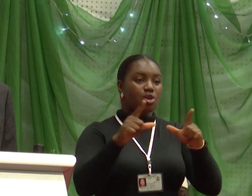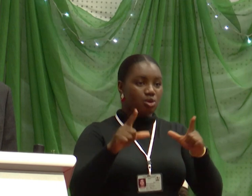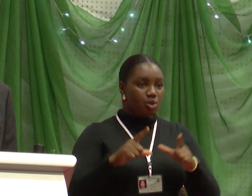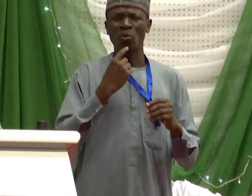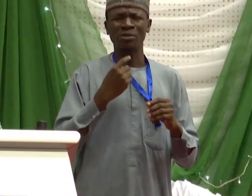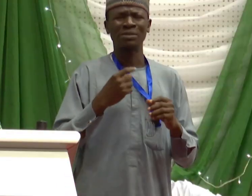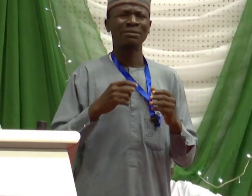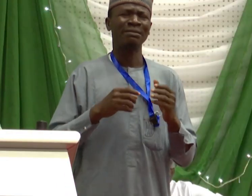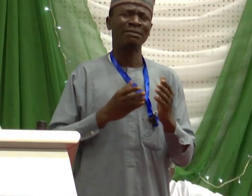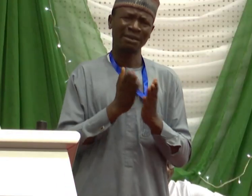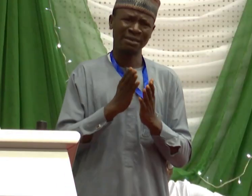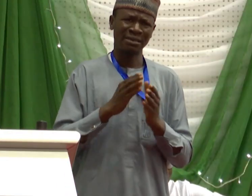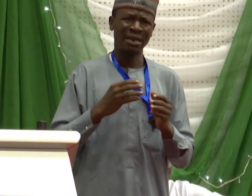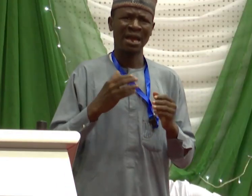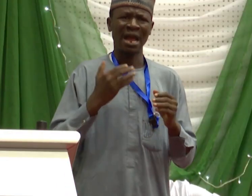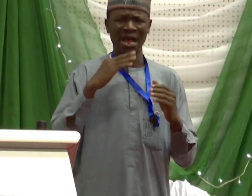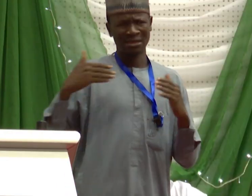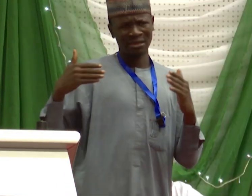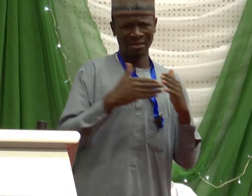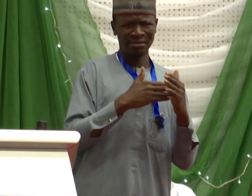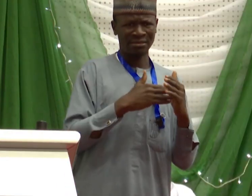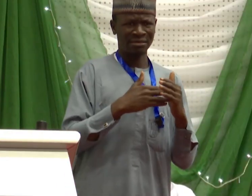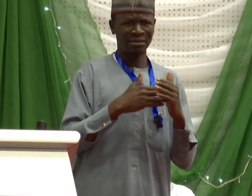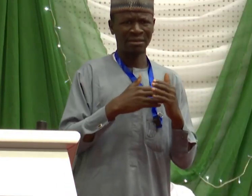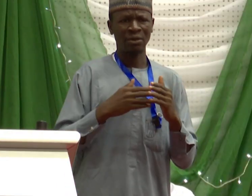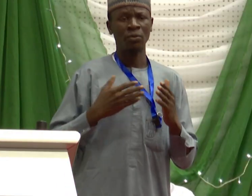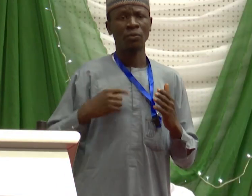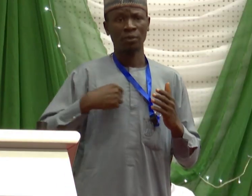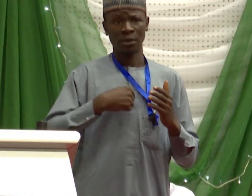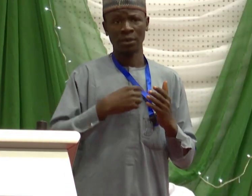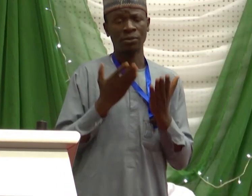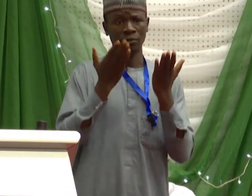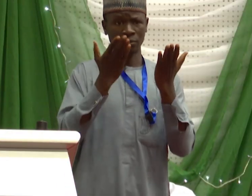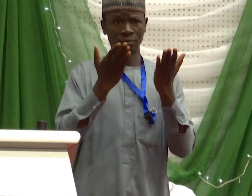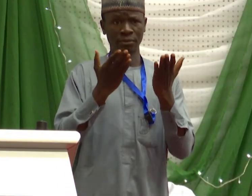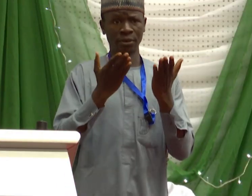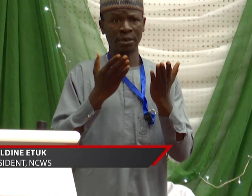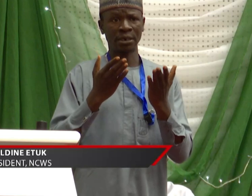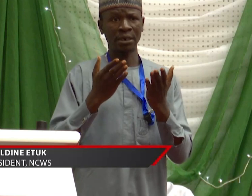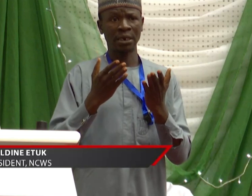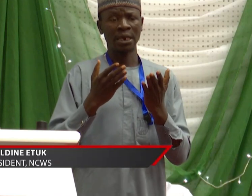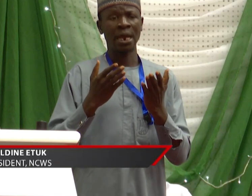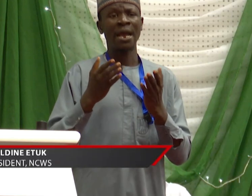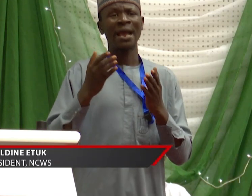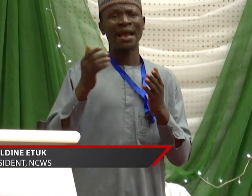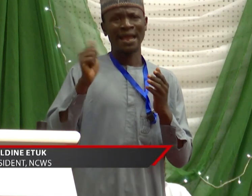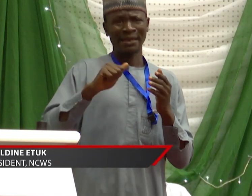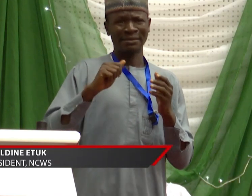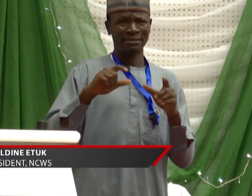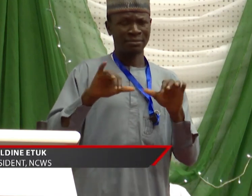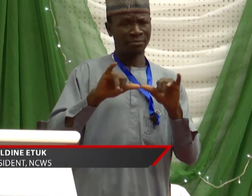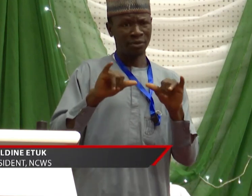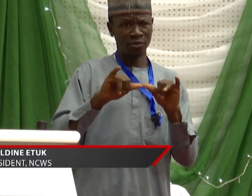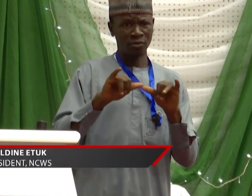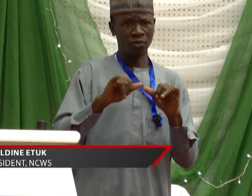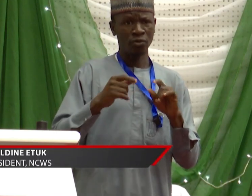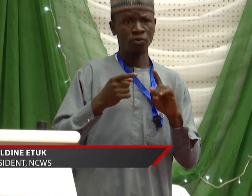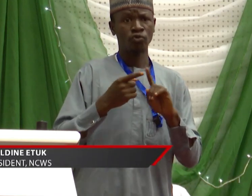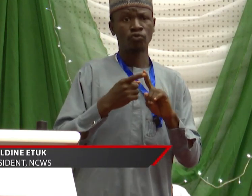service. We recommend that the bill provides for mechanisms and measures to assure